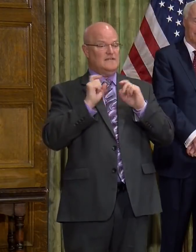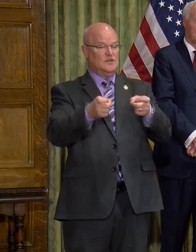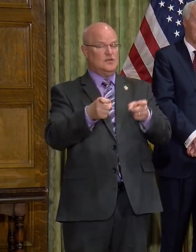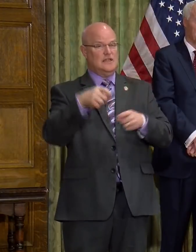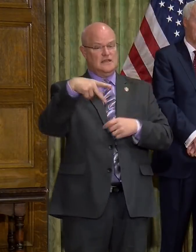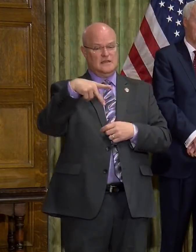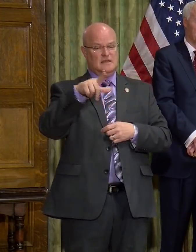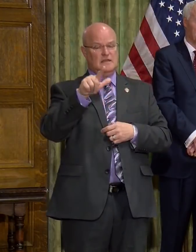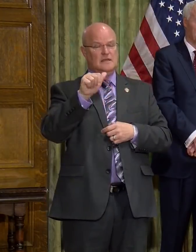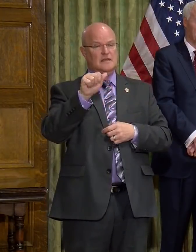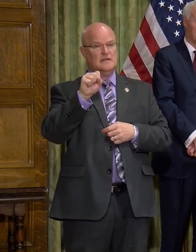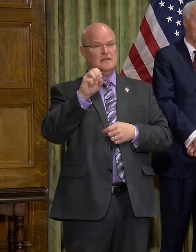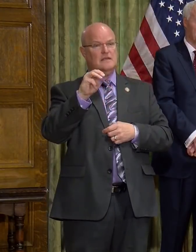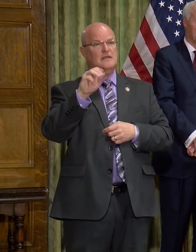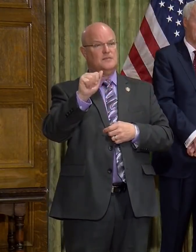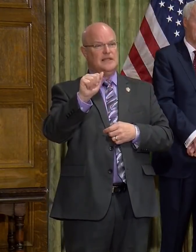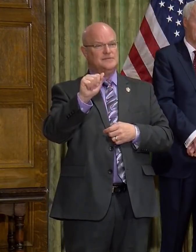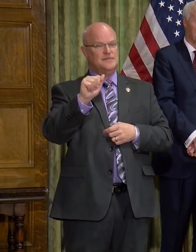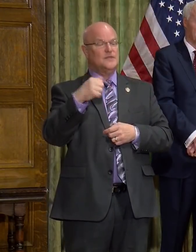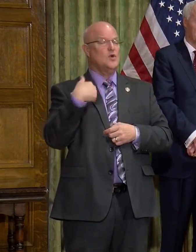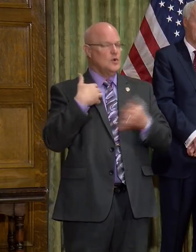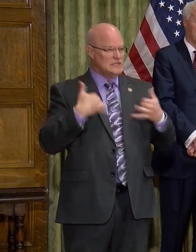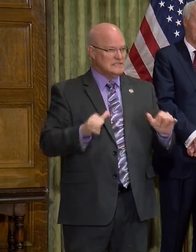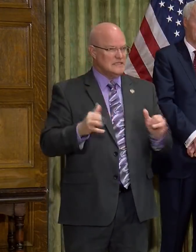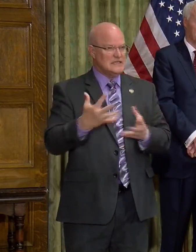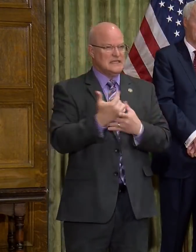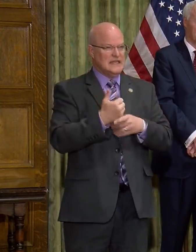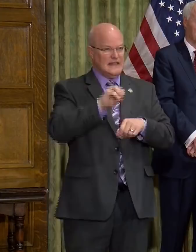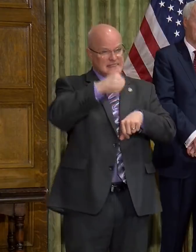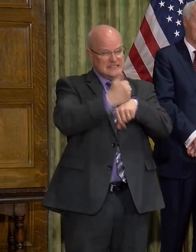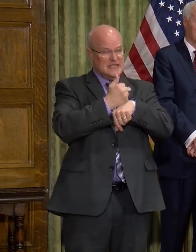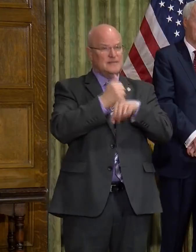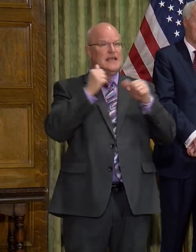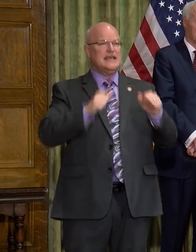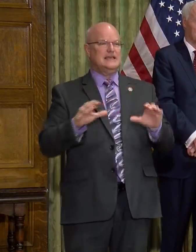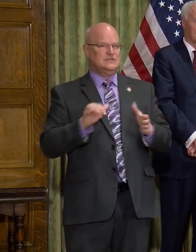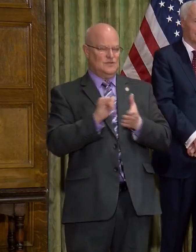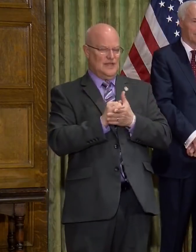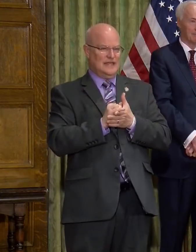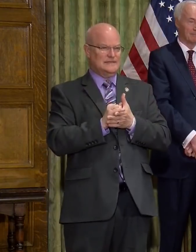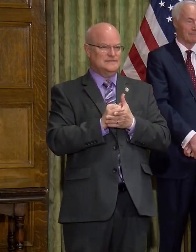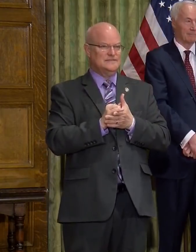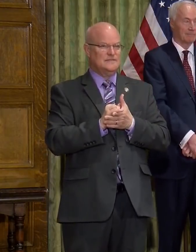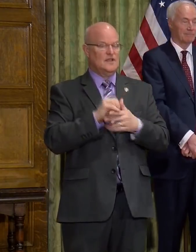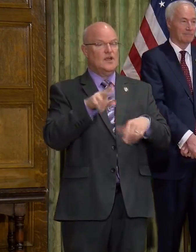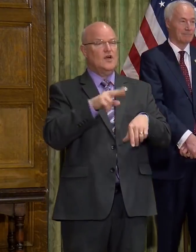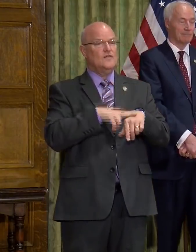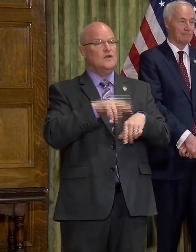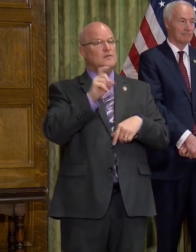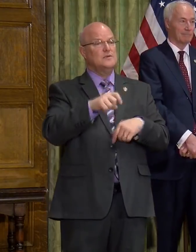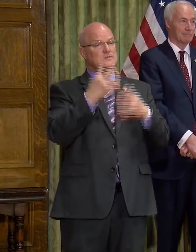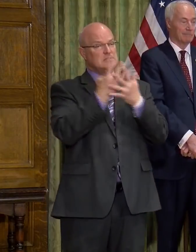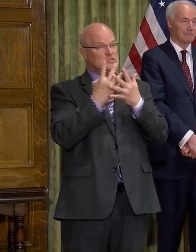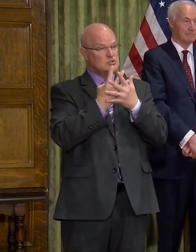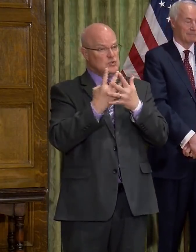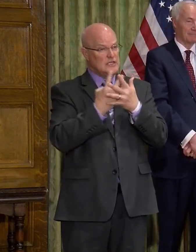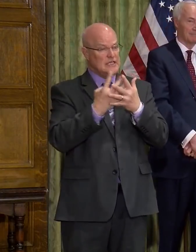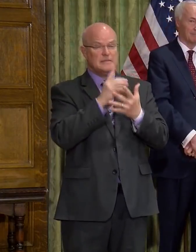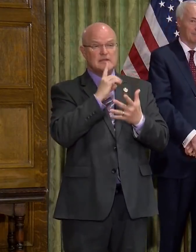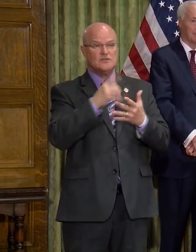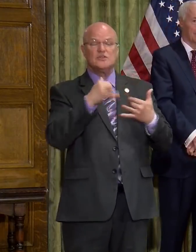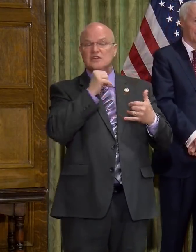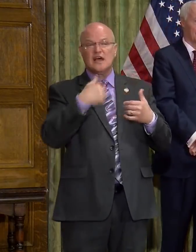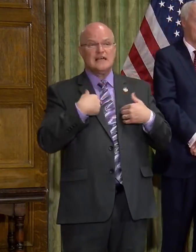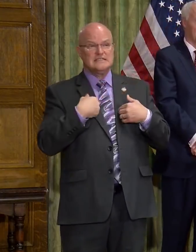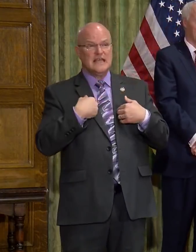plasma? Well, we're still in the process of getting that set up to where they can do that. Of course, they'll have to be screened to make sure they're not